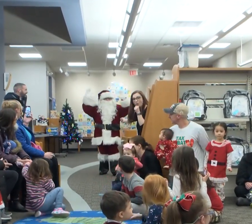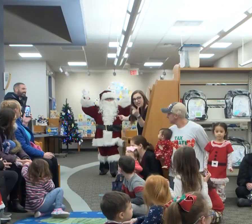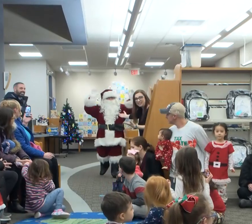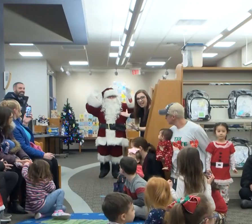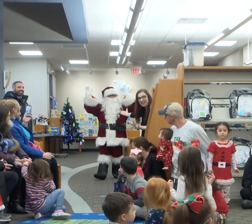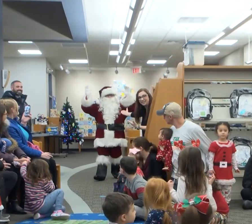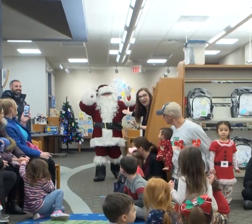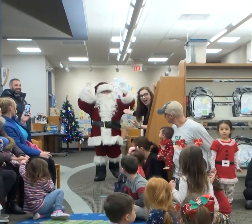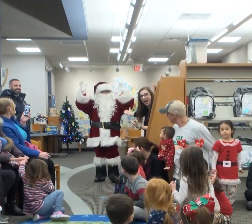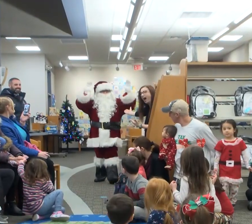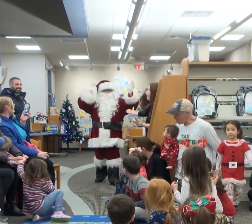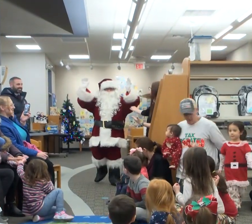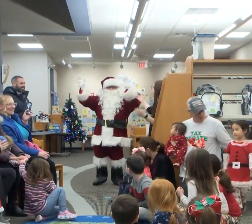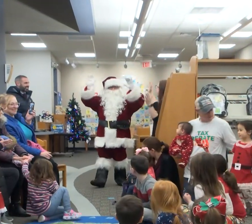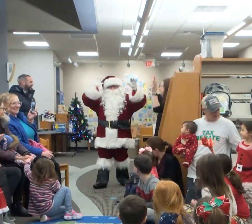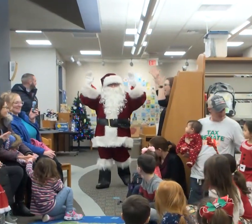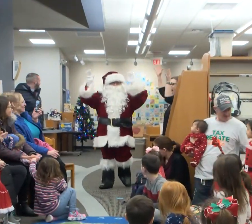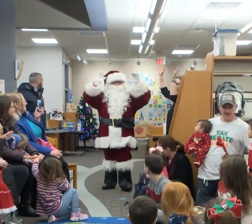Who is it?